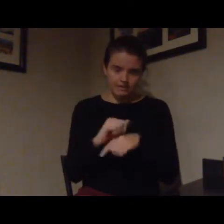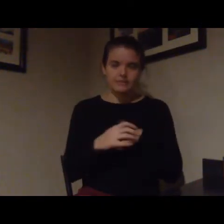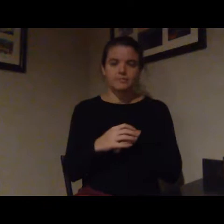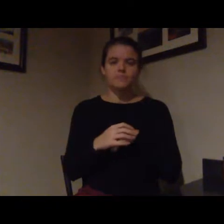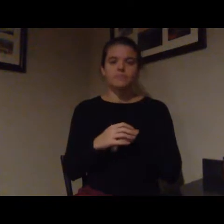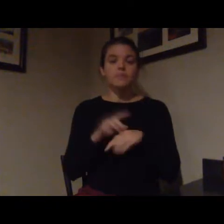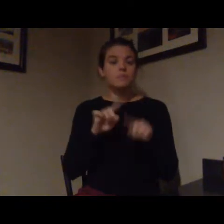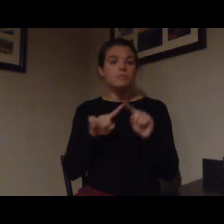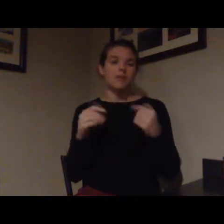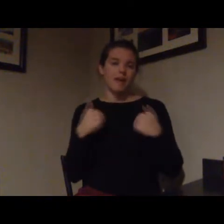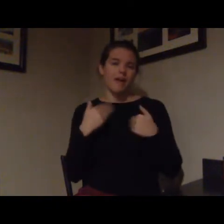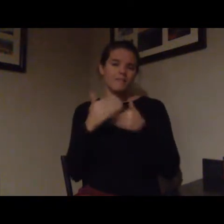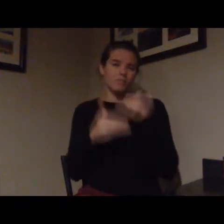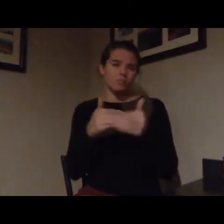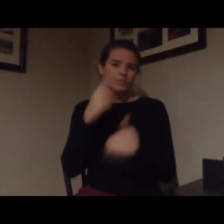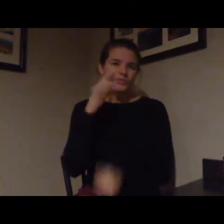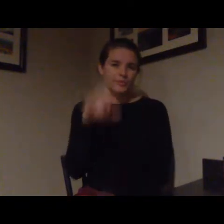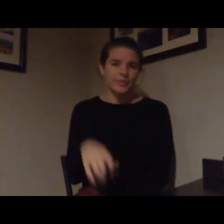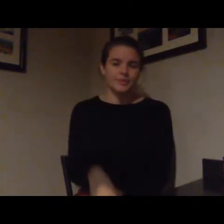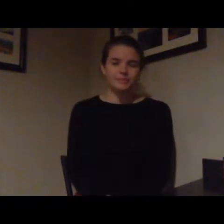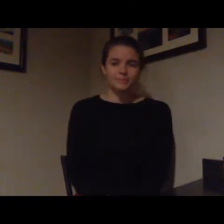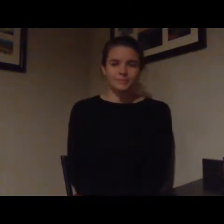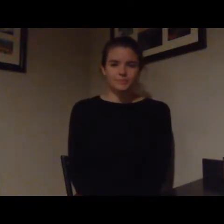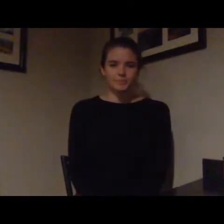there's a process for that.